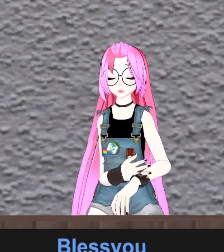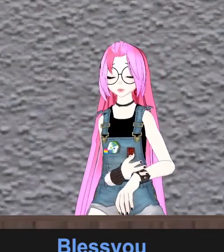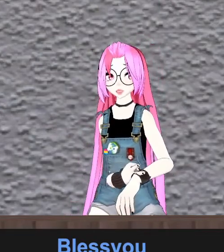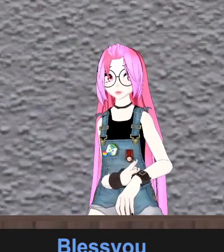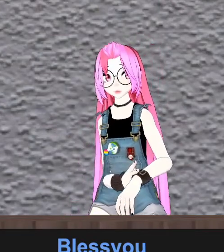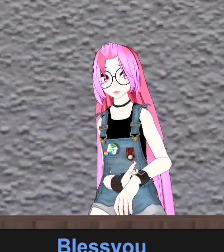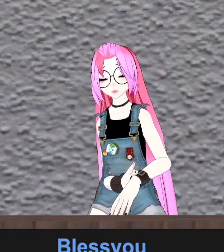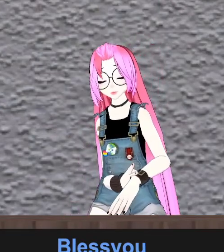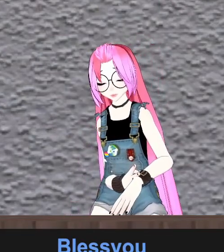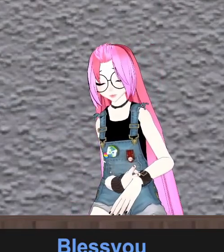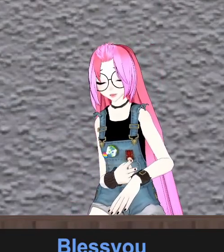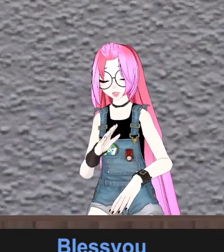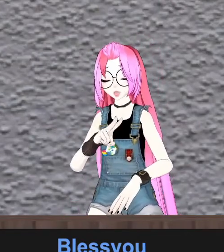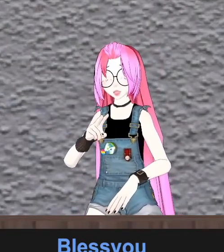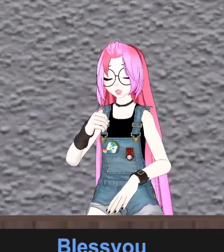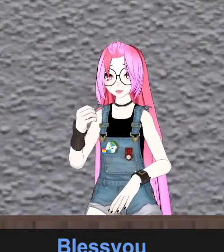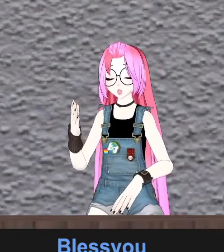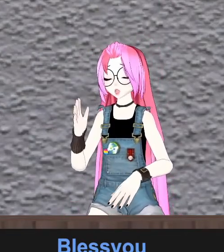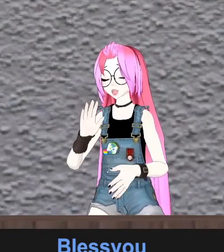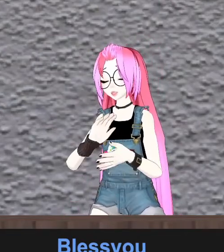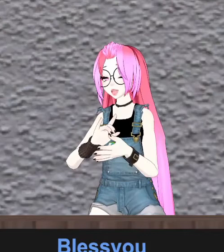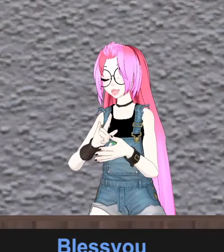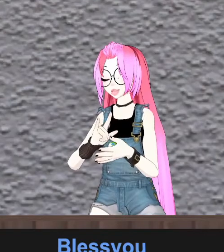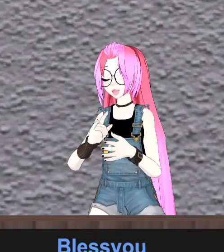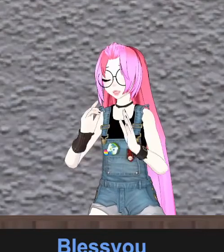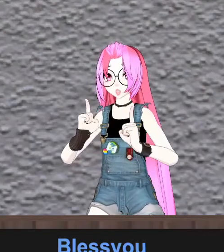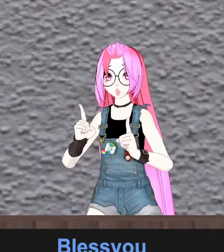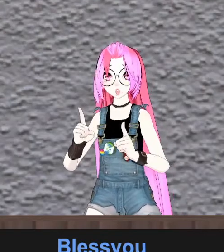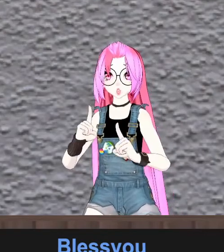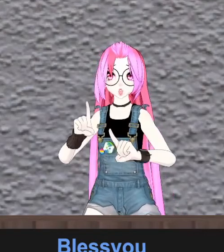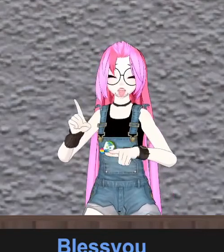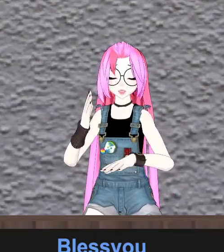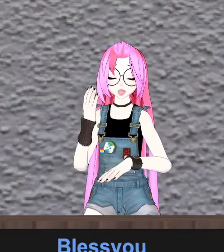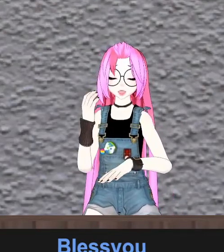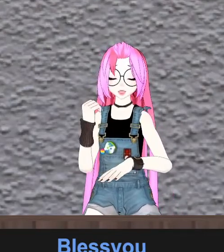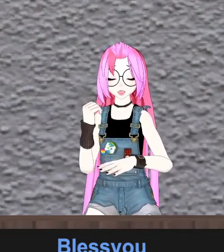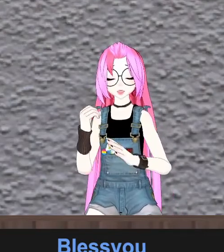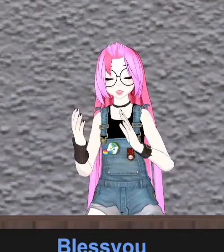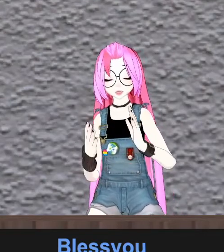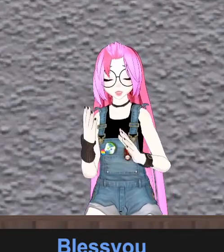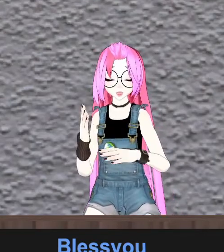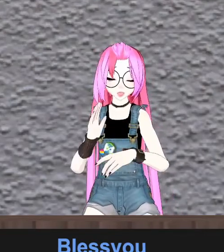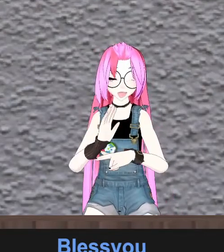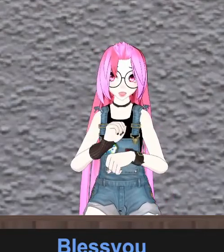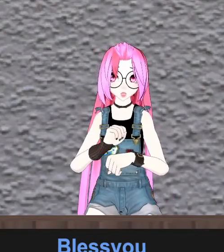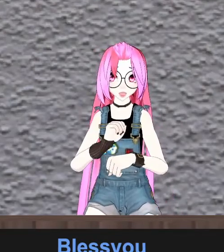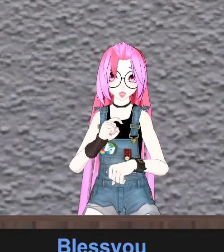Yeah. I only know a few like medical signs for sure that I've like had experience with when I'm working with